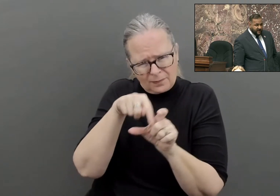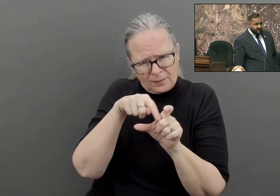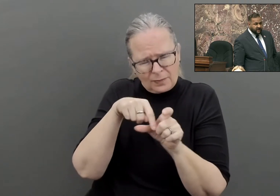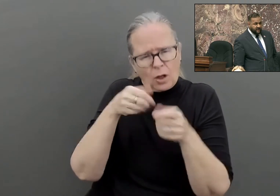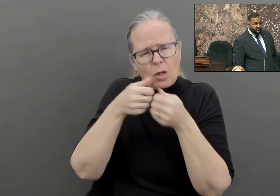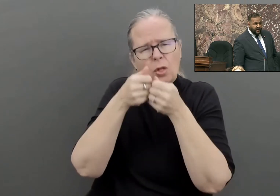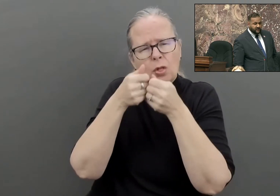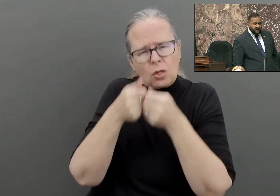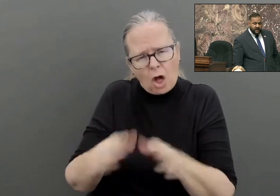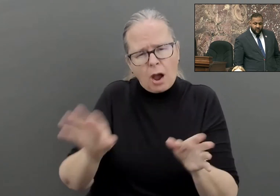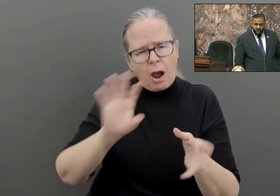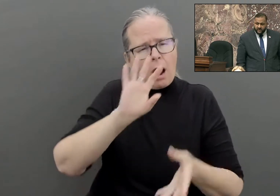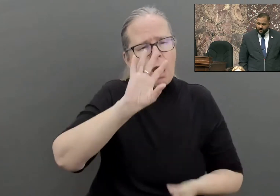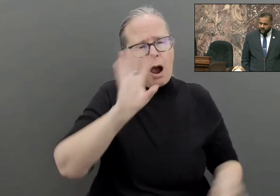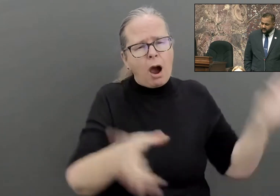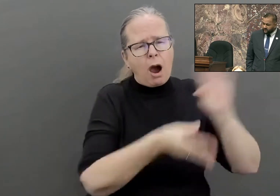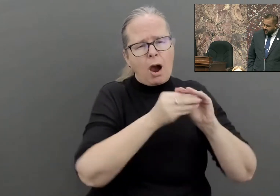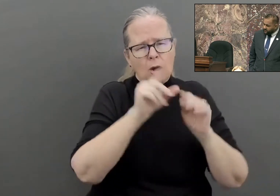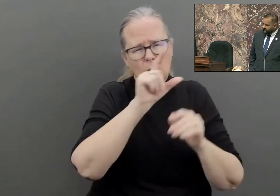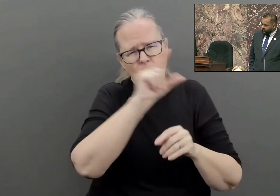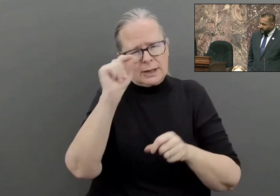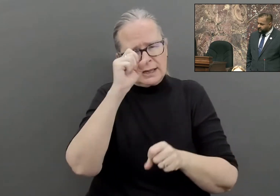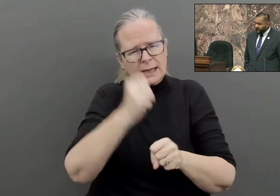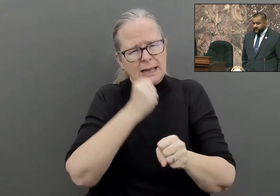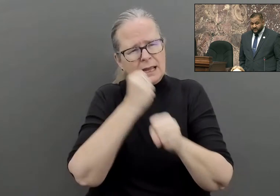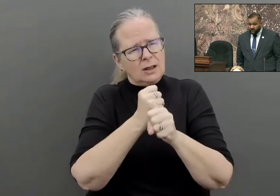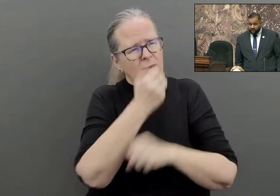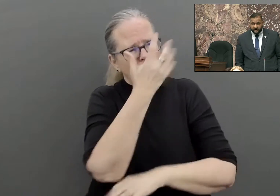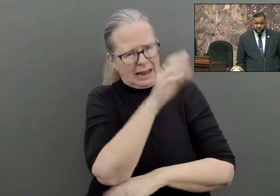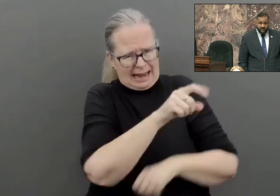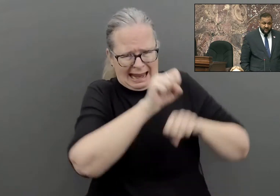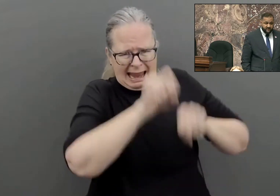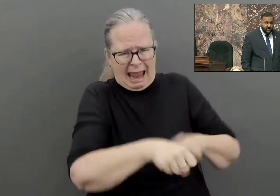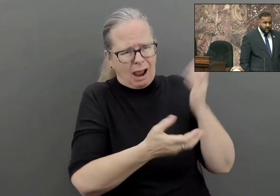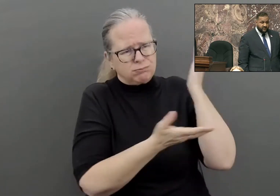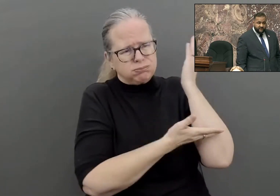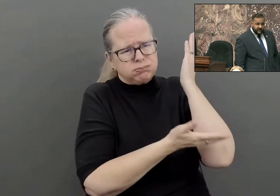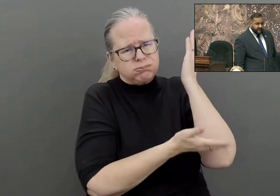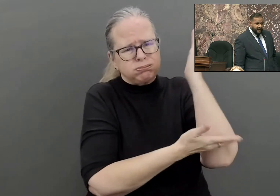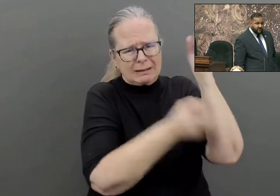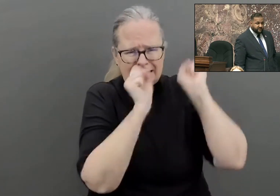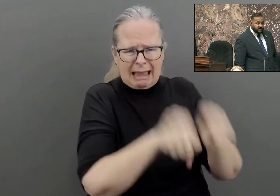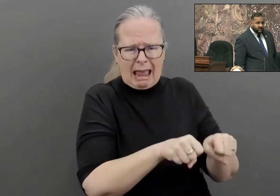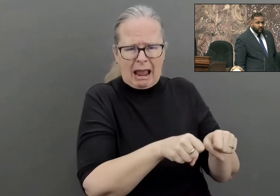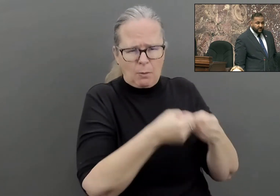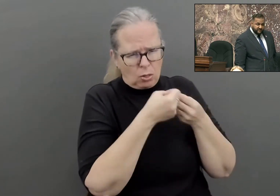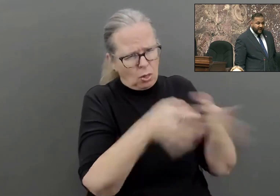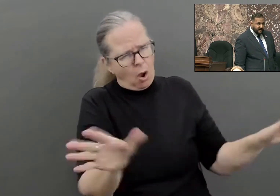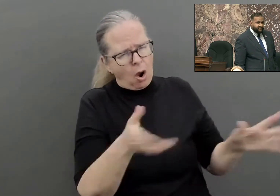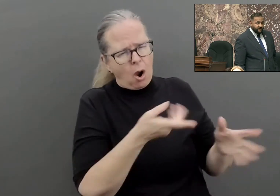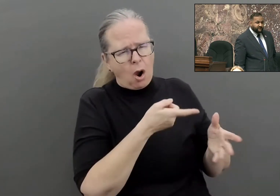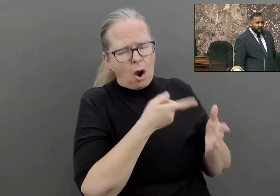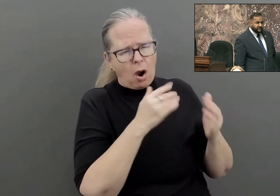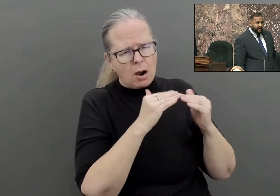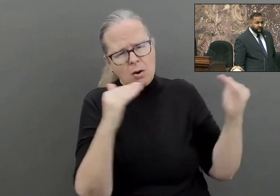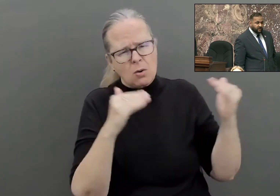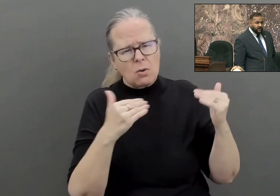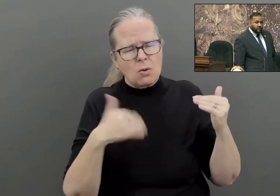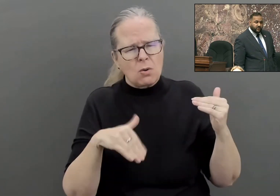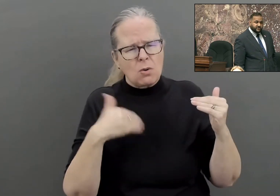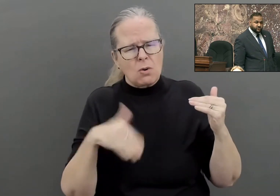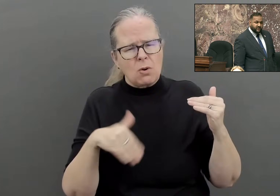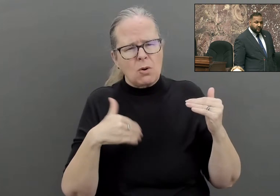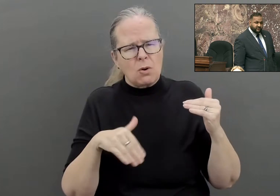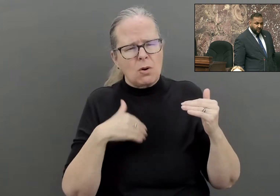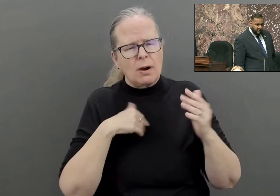is a significant impact. I want to reiterate to the members across the way and to all British Columbians, on this side of the House, we're going to stand up for the forest sector.